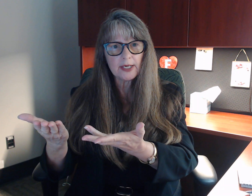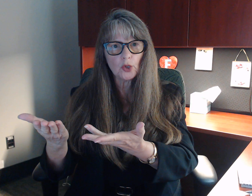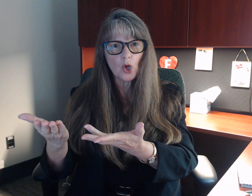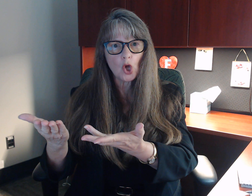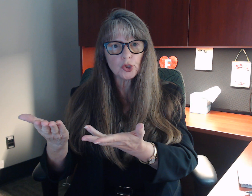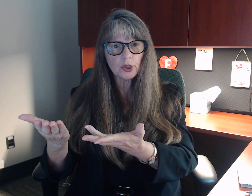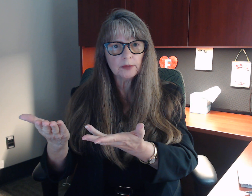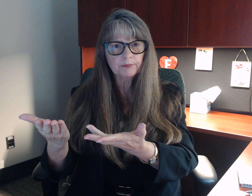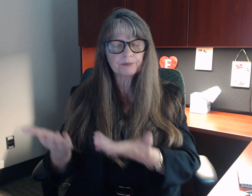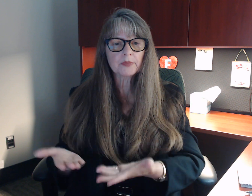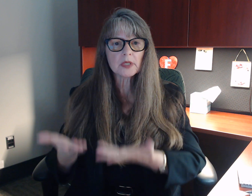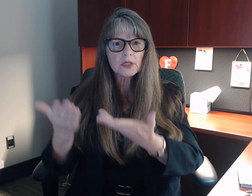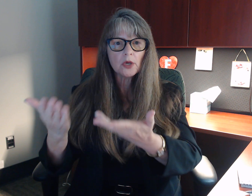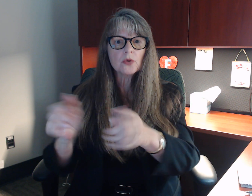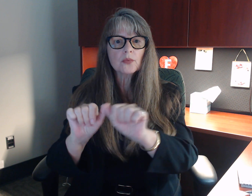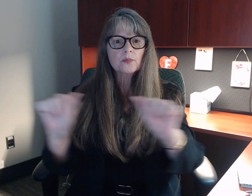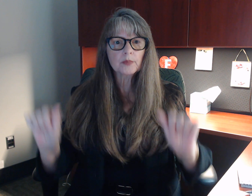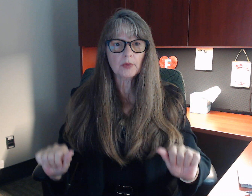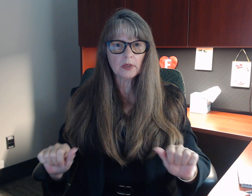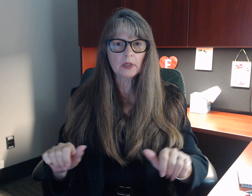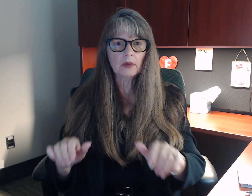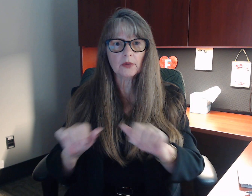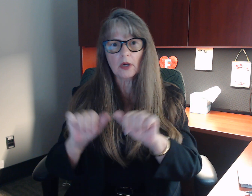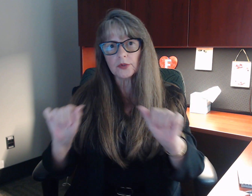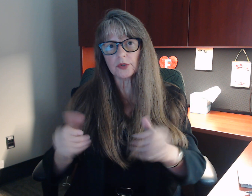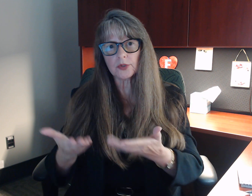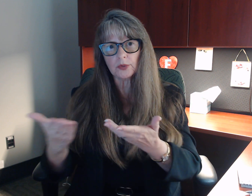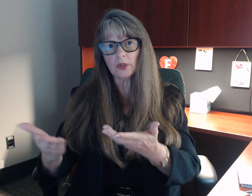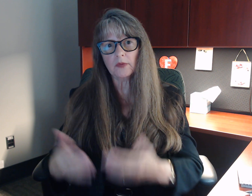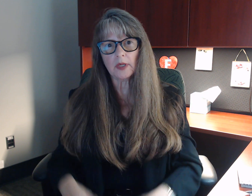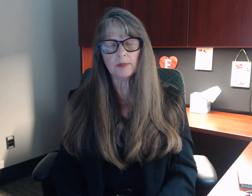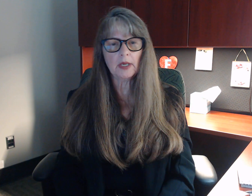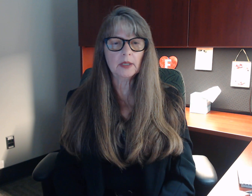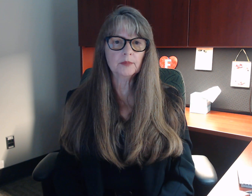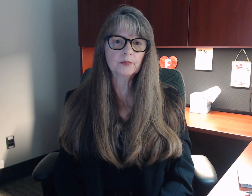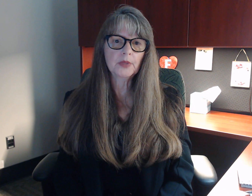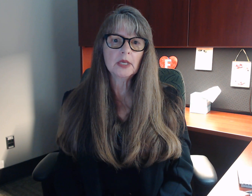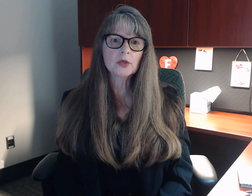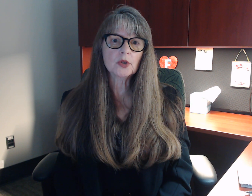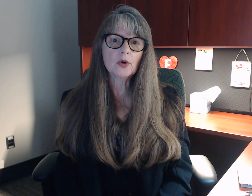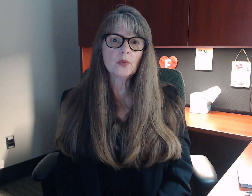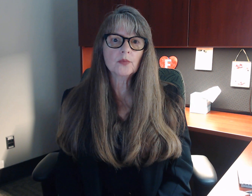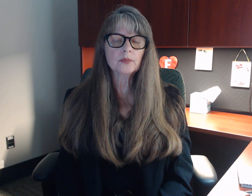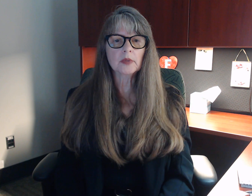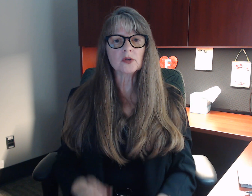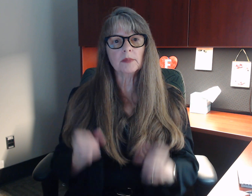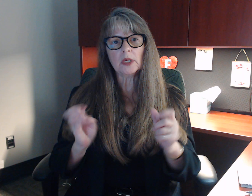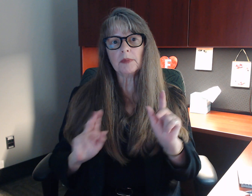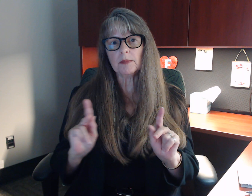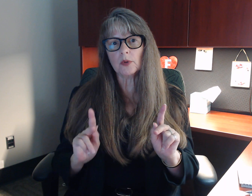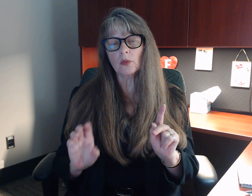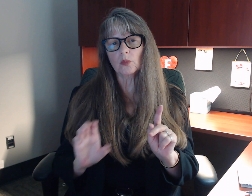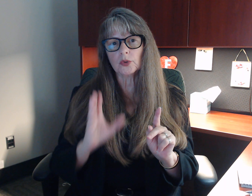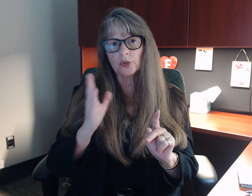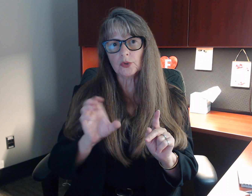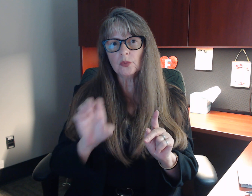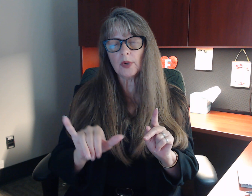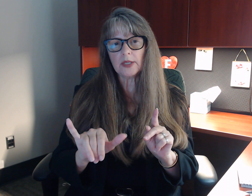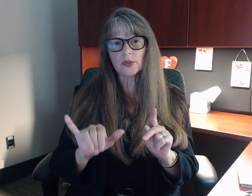on the altar. So on an altar, so when you give it up. So that's what many people will do. And so